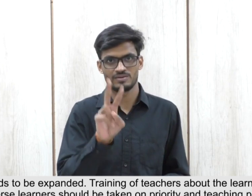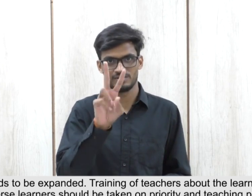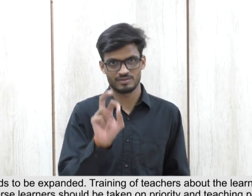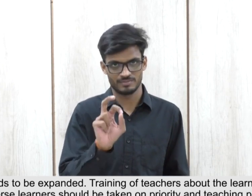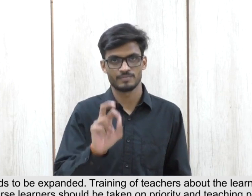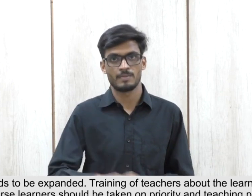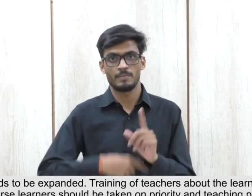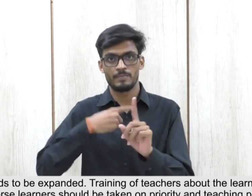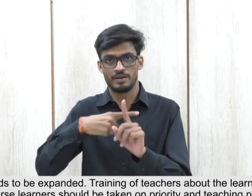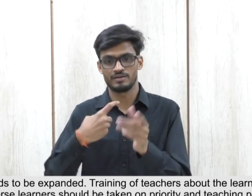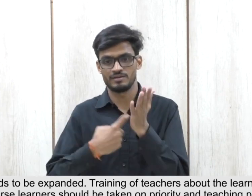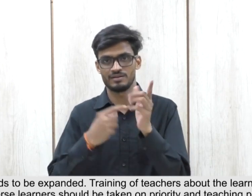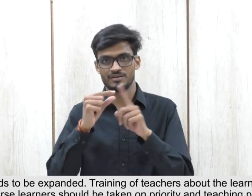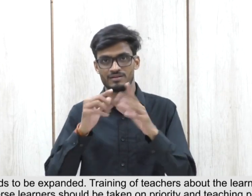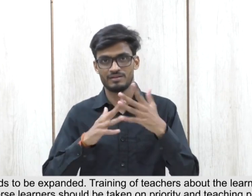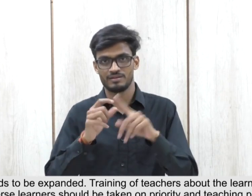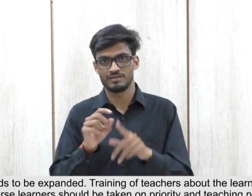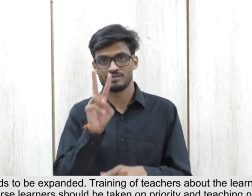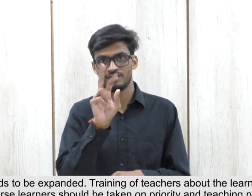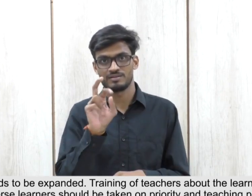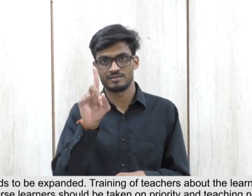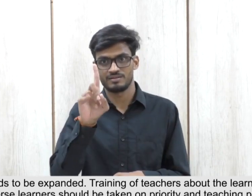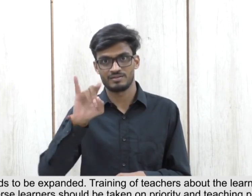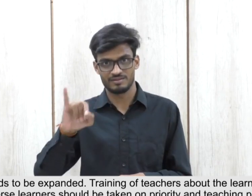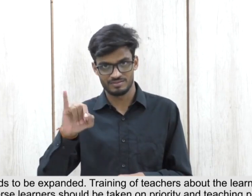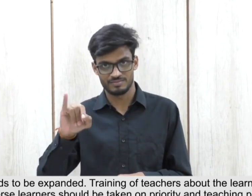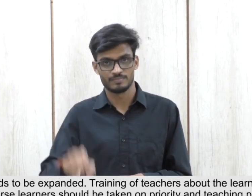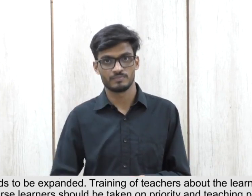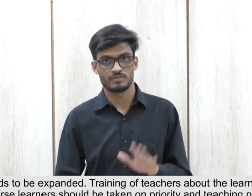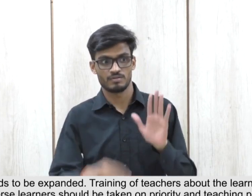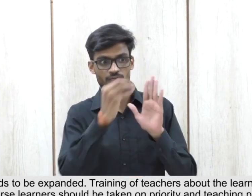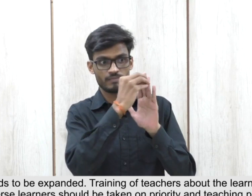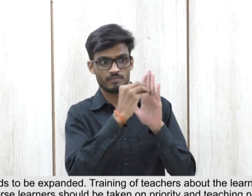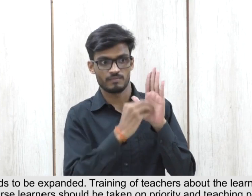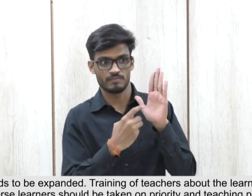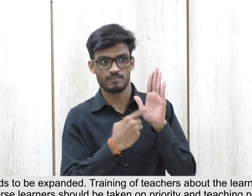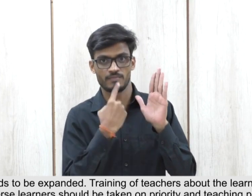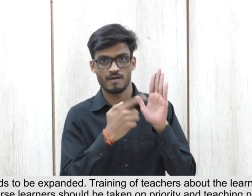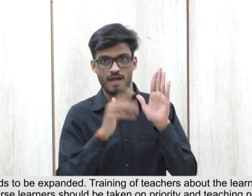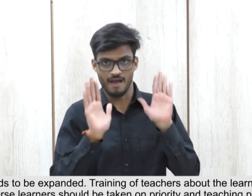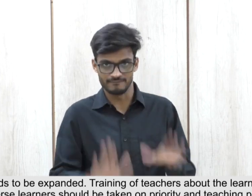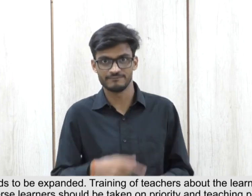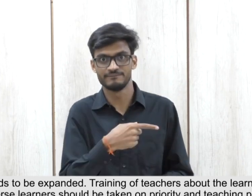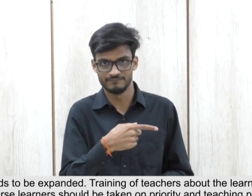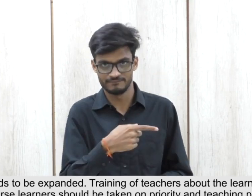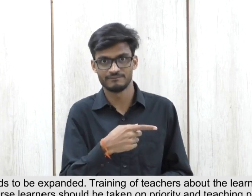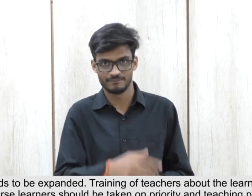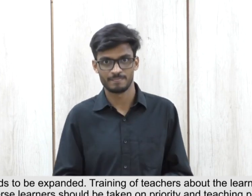Training of teachers about the learning needs and inclusion of diverse learners should be taken